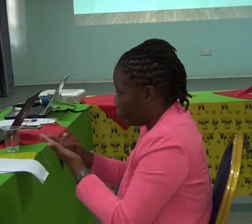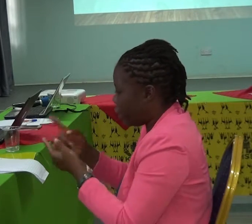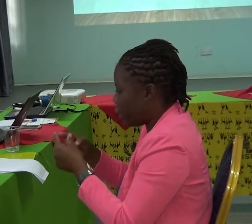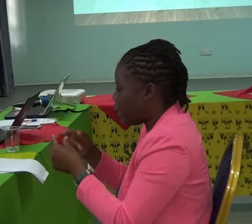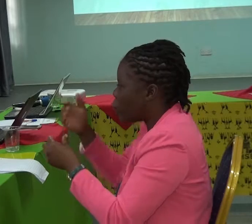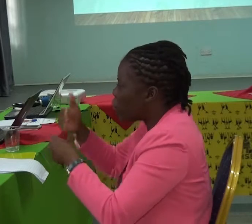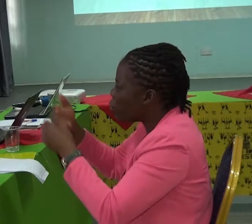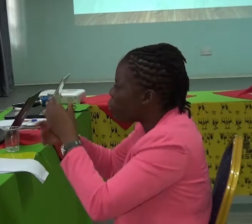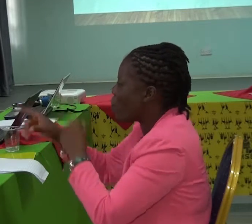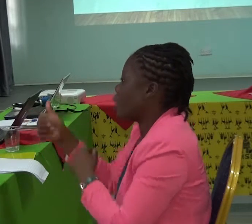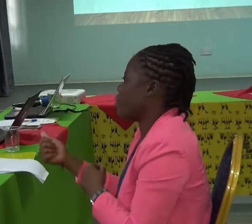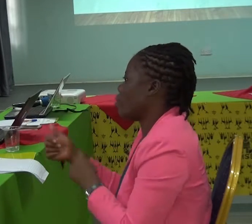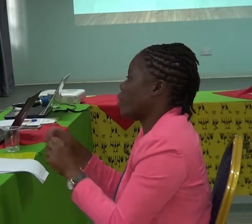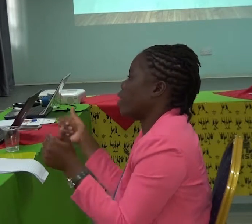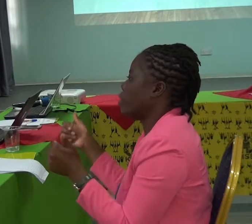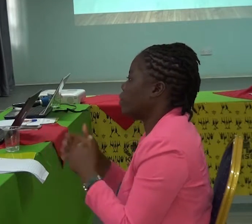we need to make